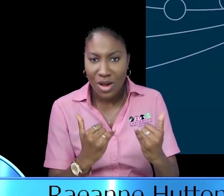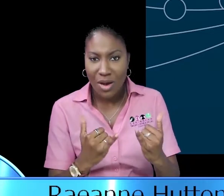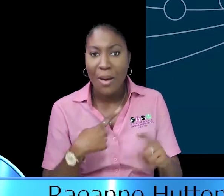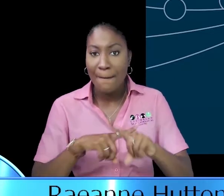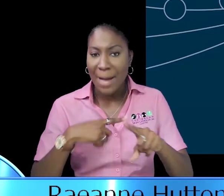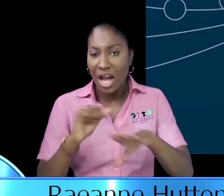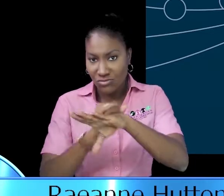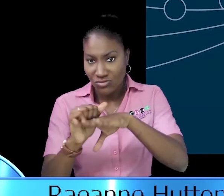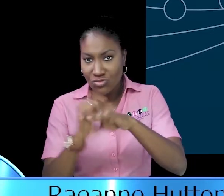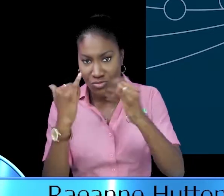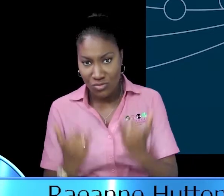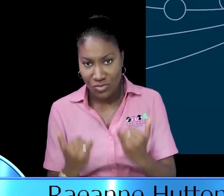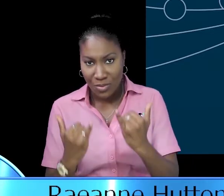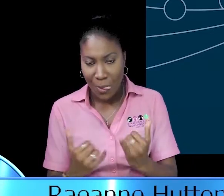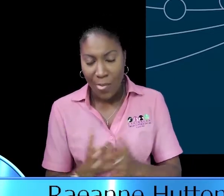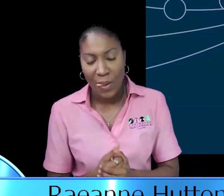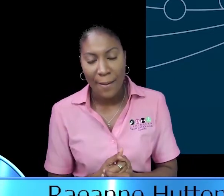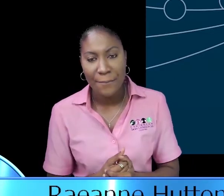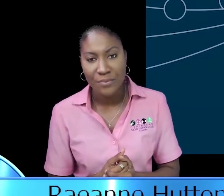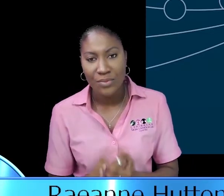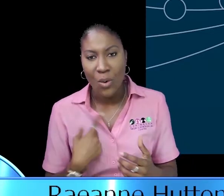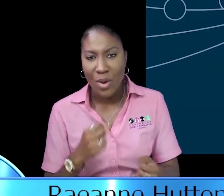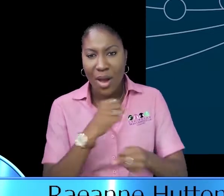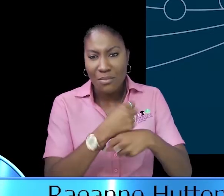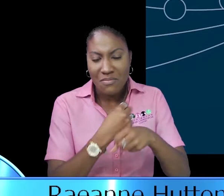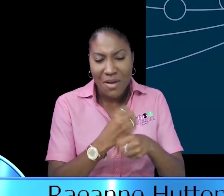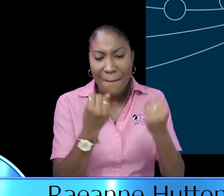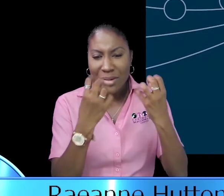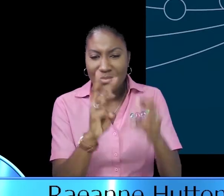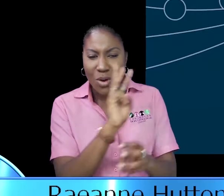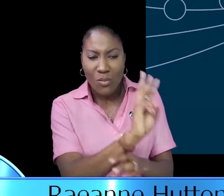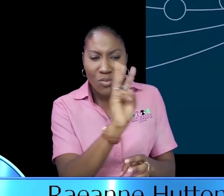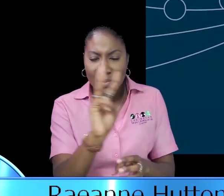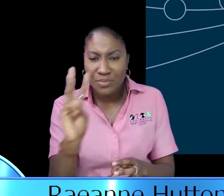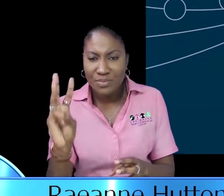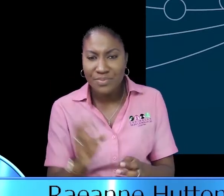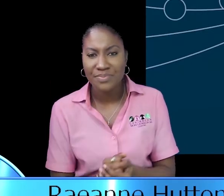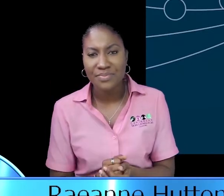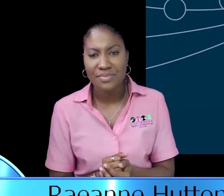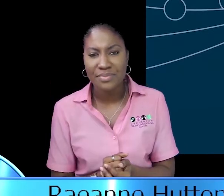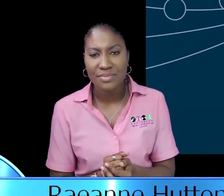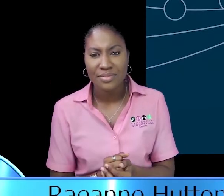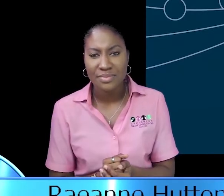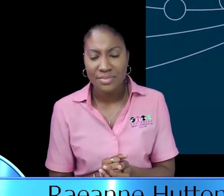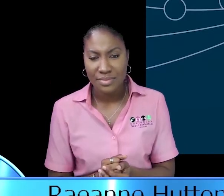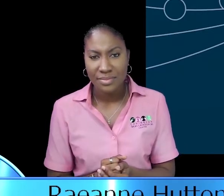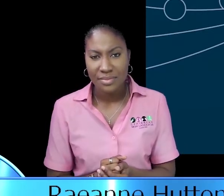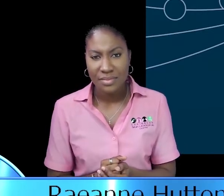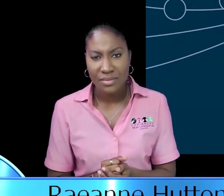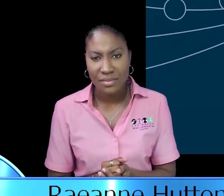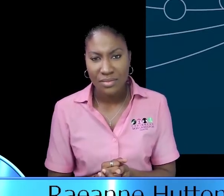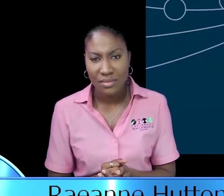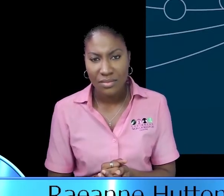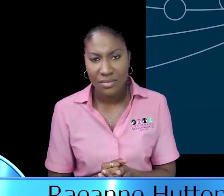design. Deque has health solutions, but not in web, in actual